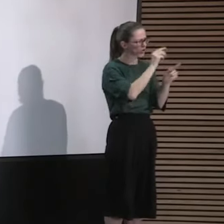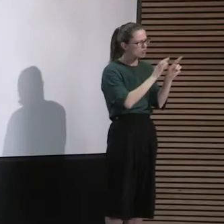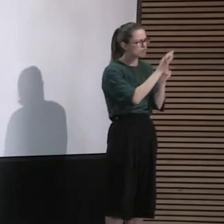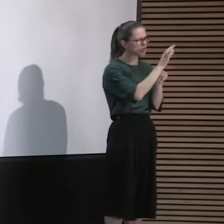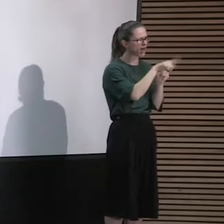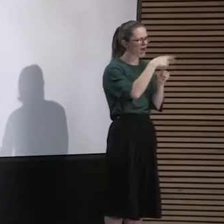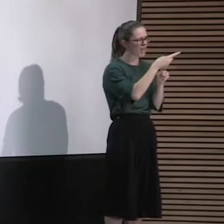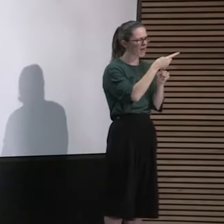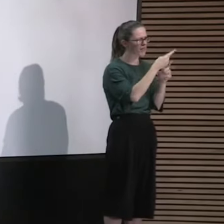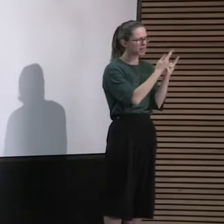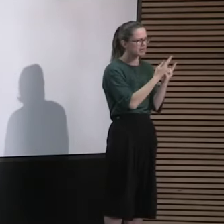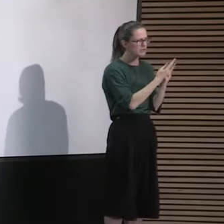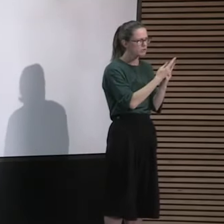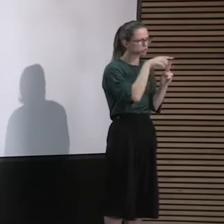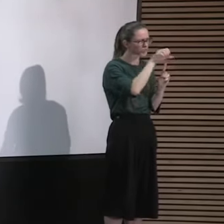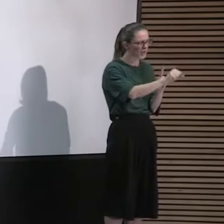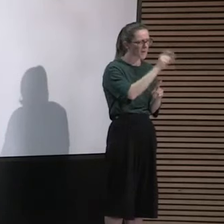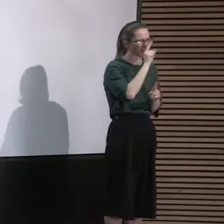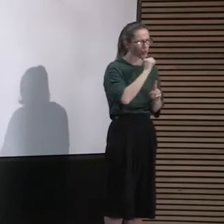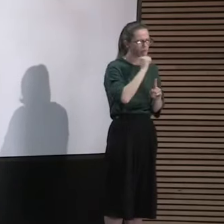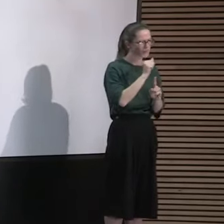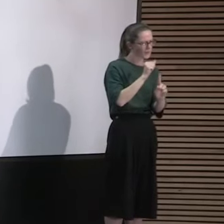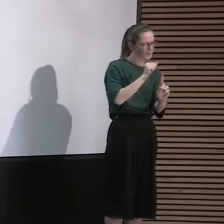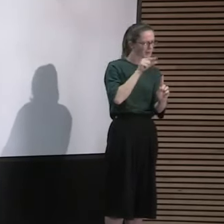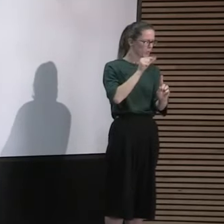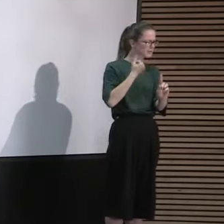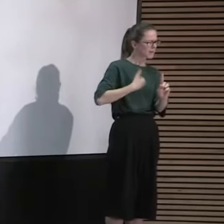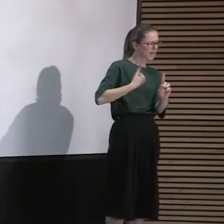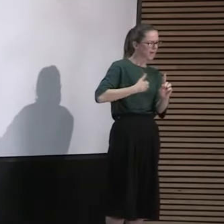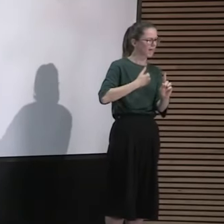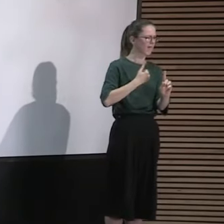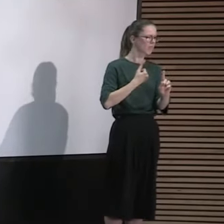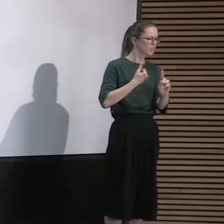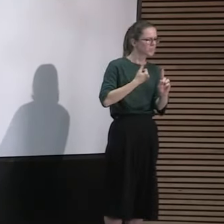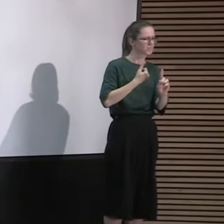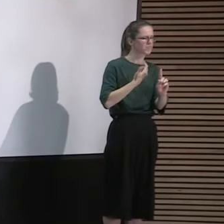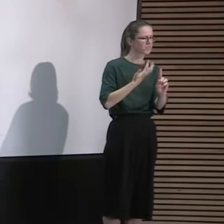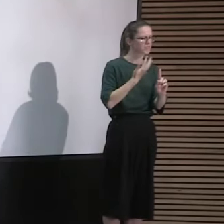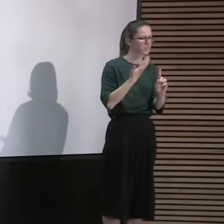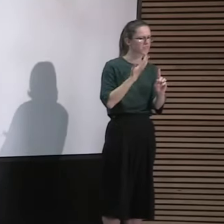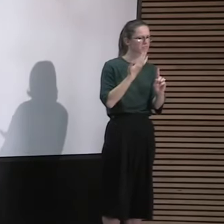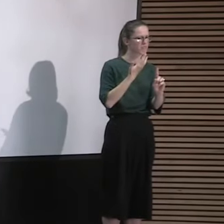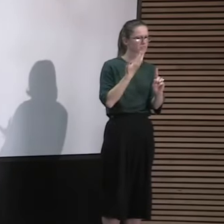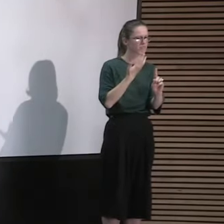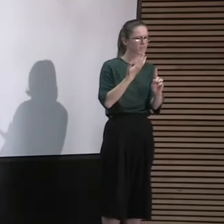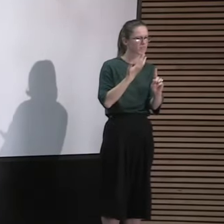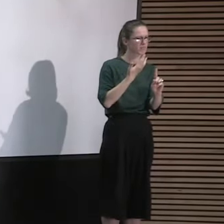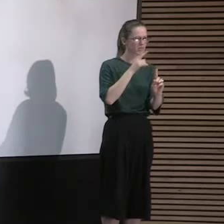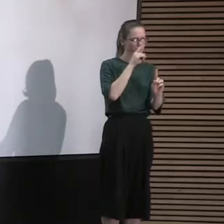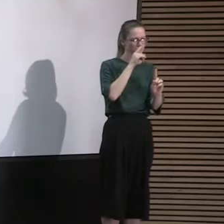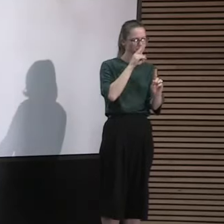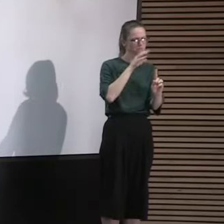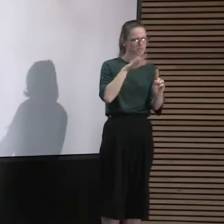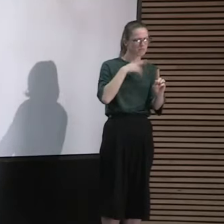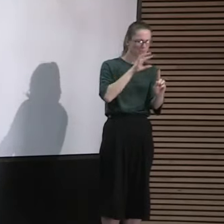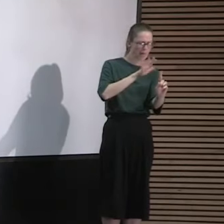to pick up people who are displaying symptoms, even if they may be going through the routine health check and deemed okay.